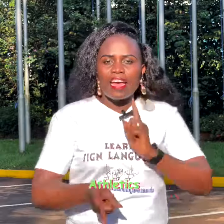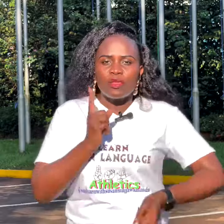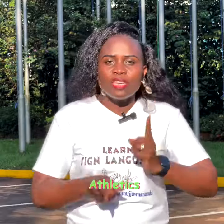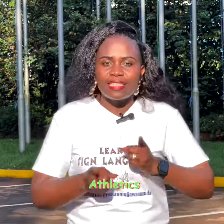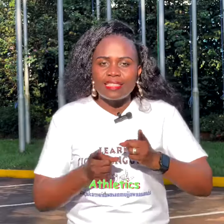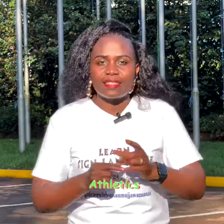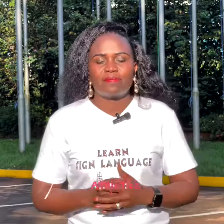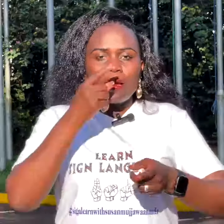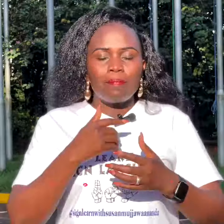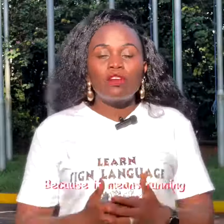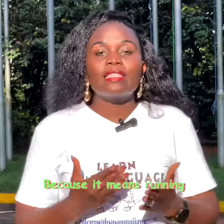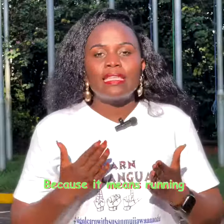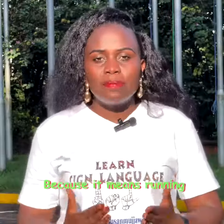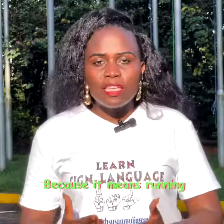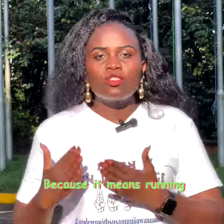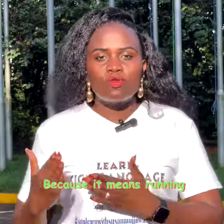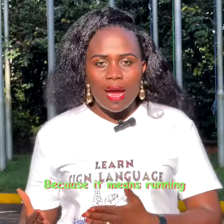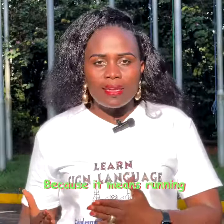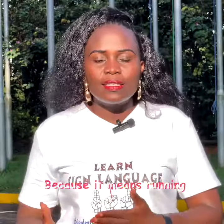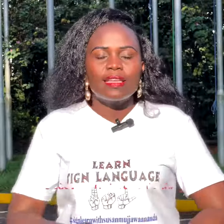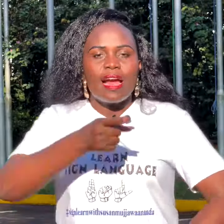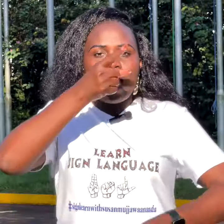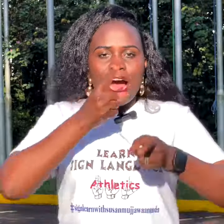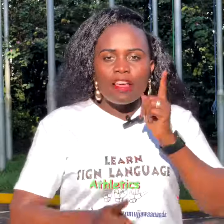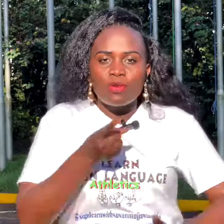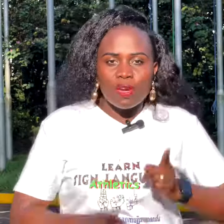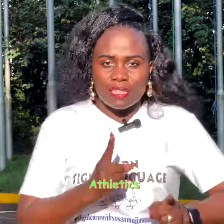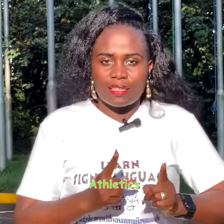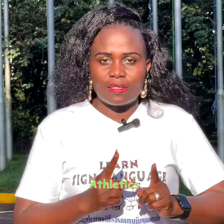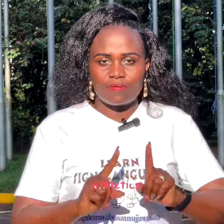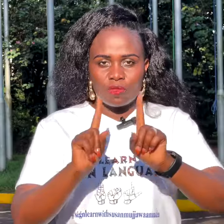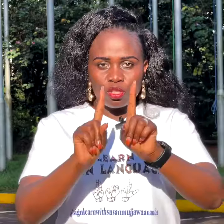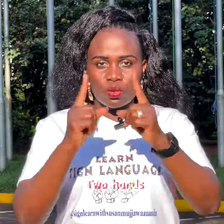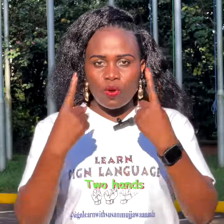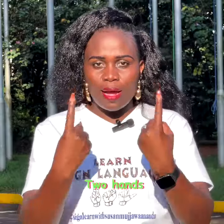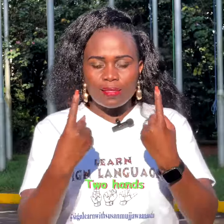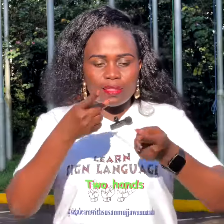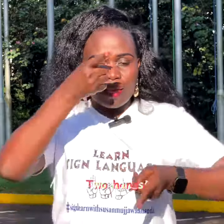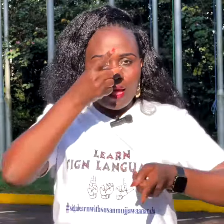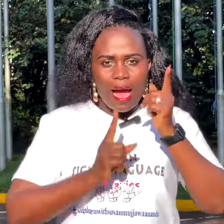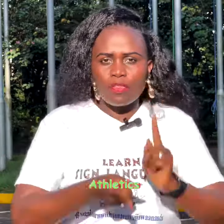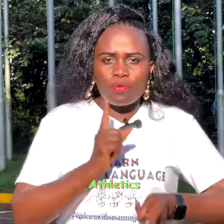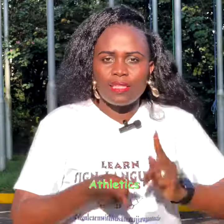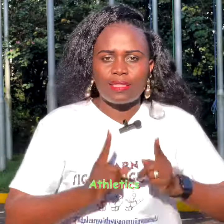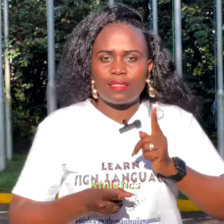Athletics. Because it means running. Athletics. Two hands. Athletics.